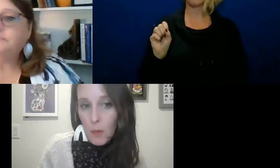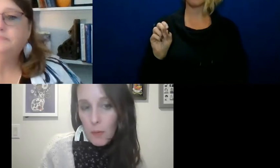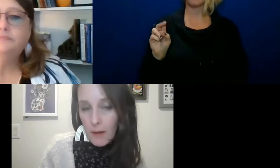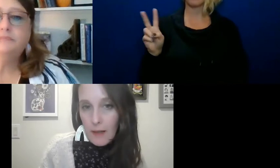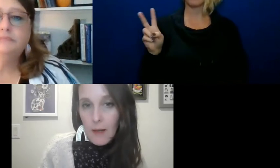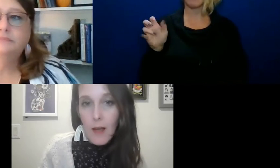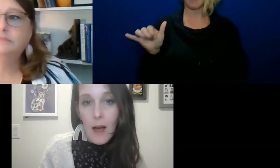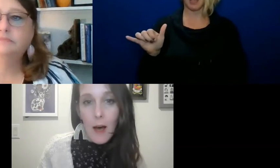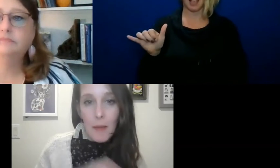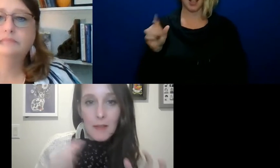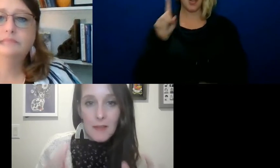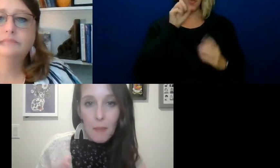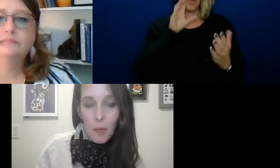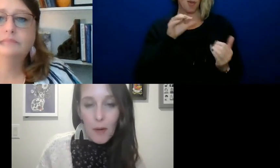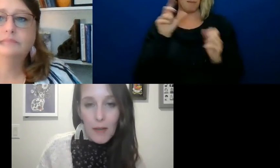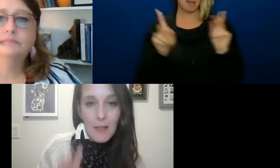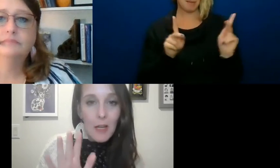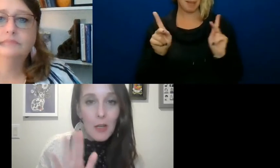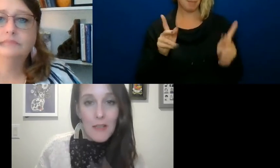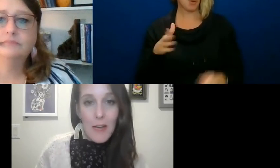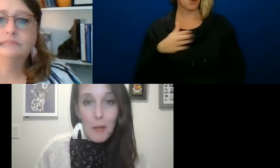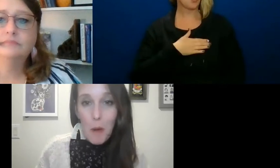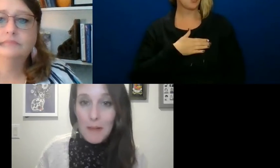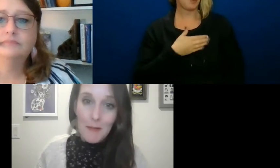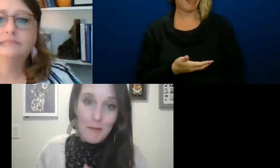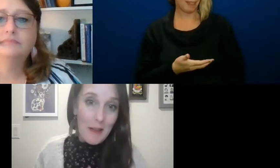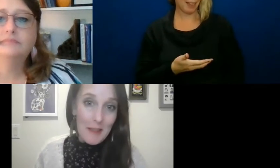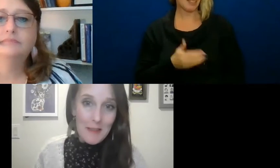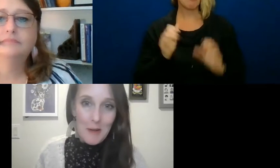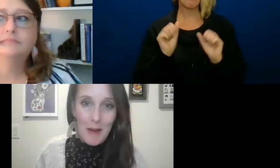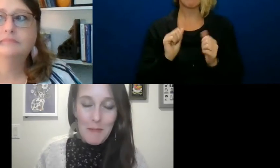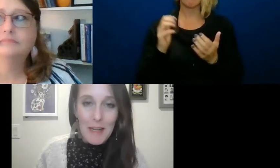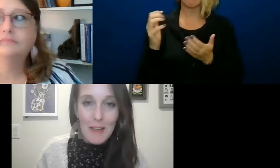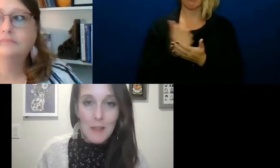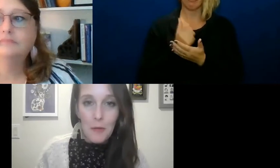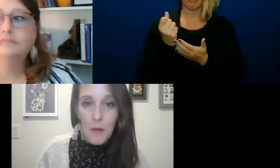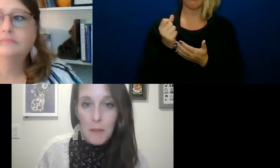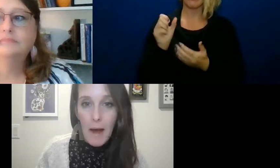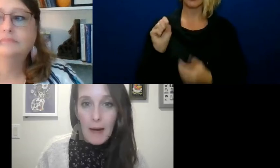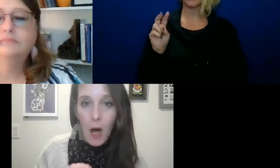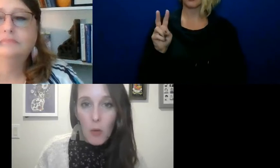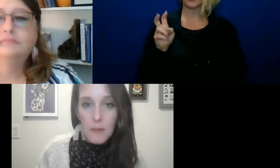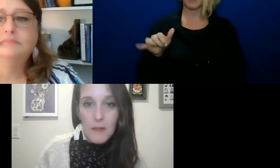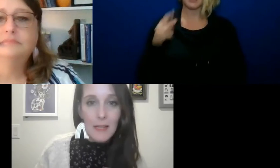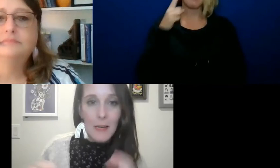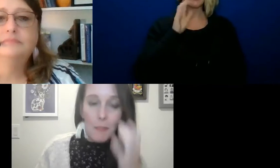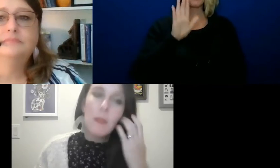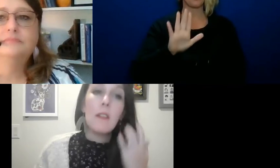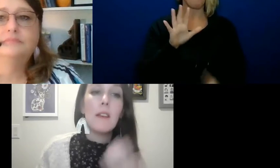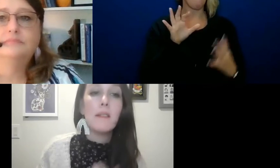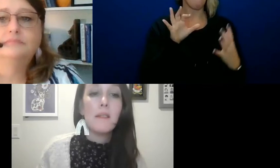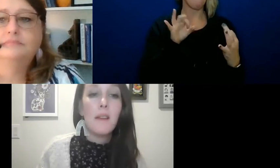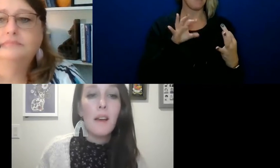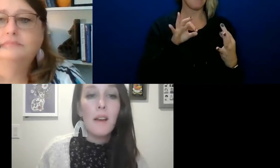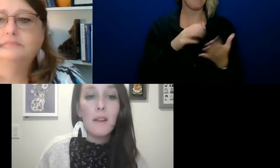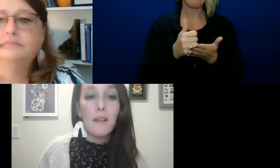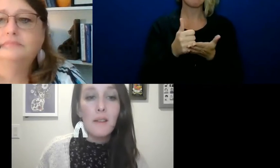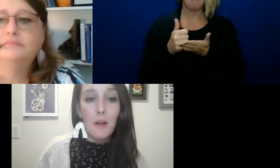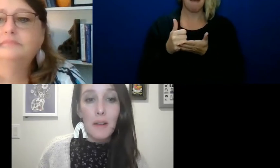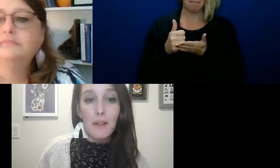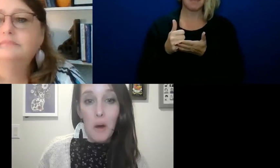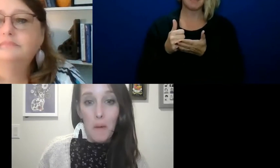that if people are willing um at some point you can take a moment to fill up the survey because your feedback helps to keep this